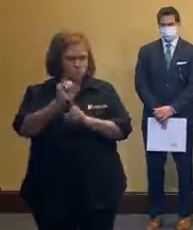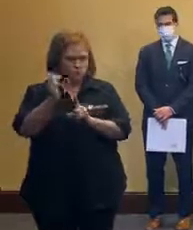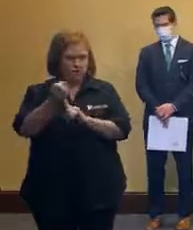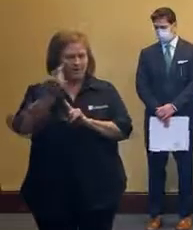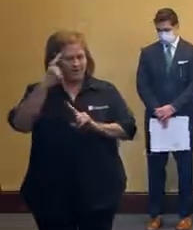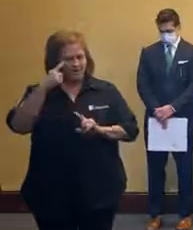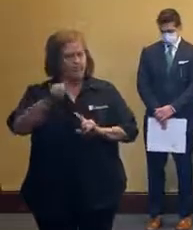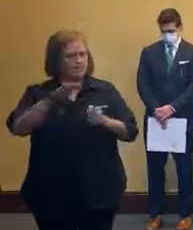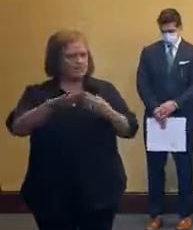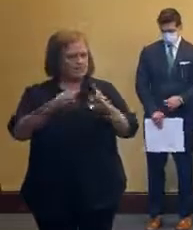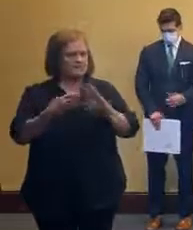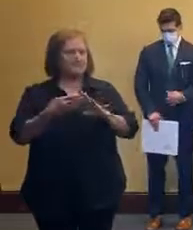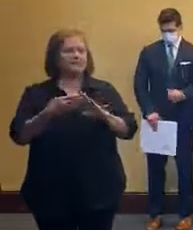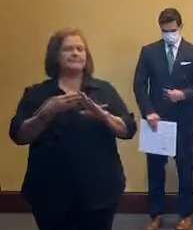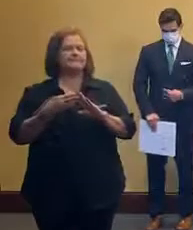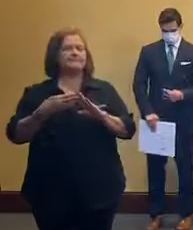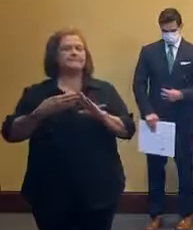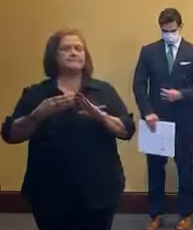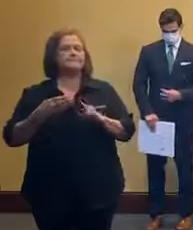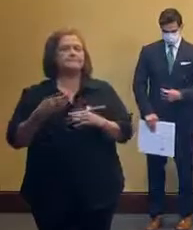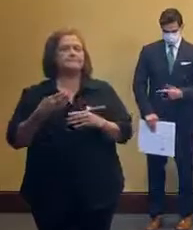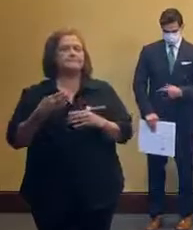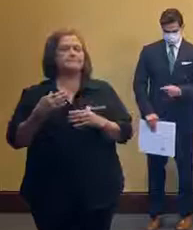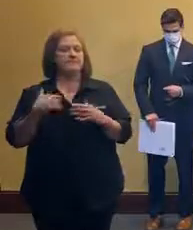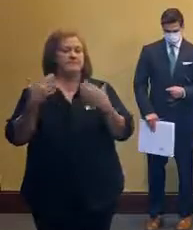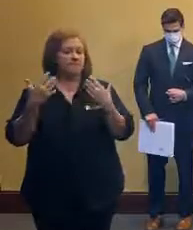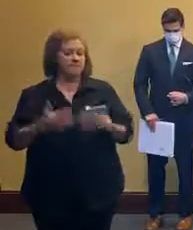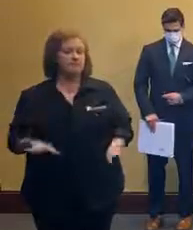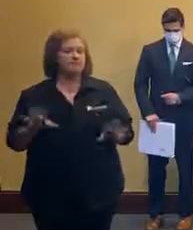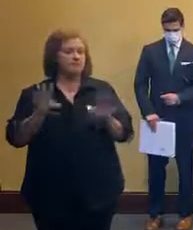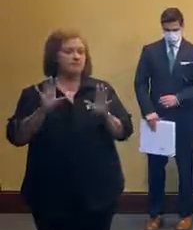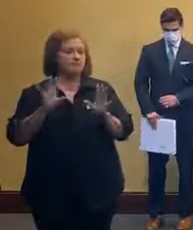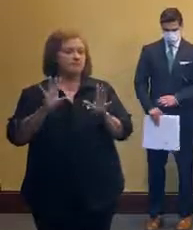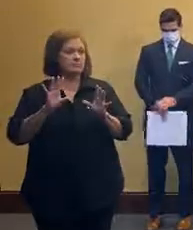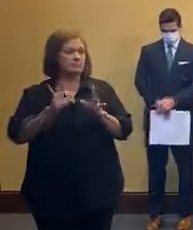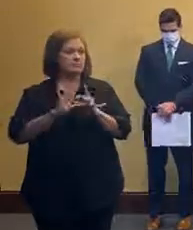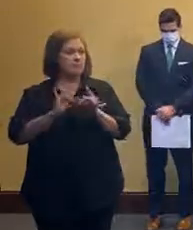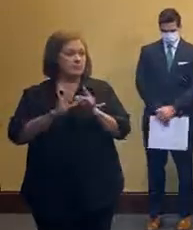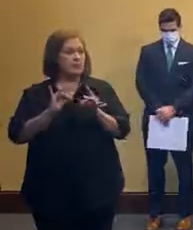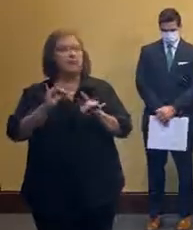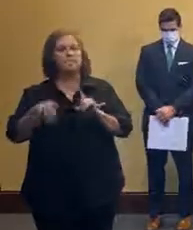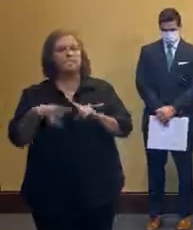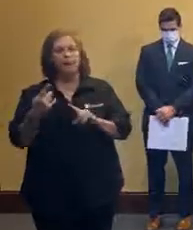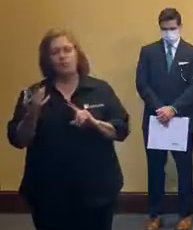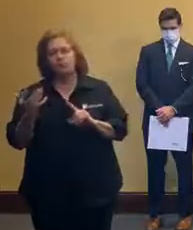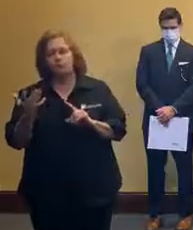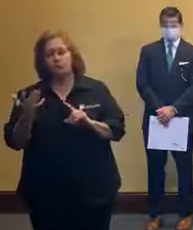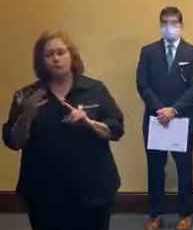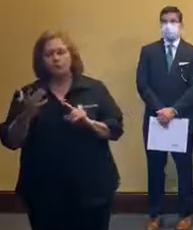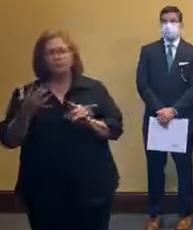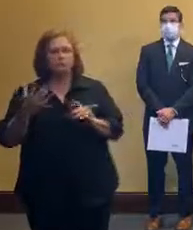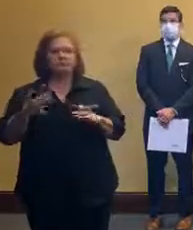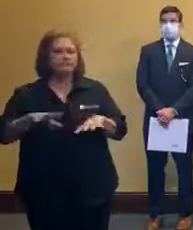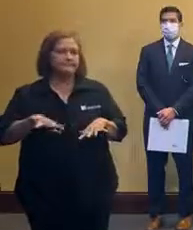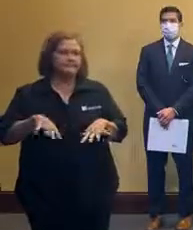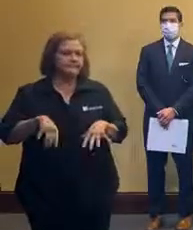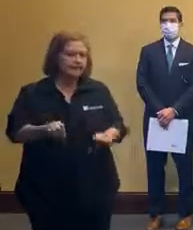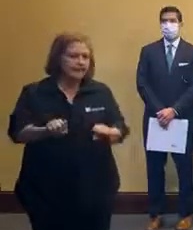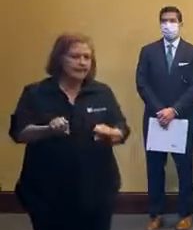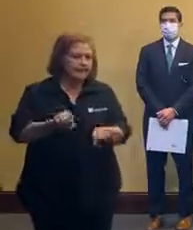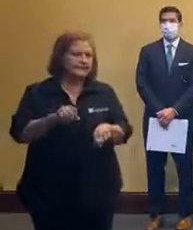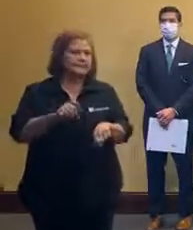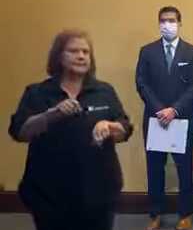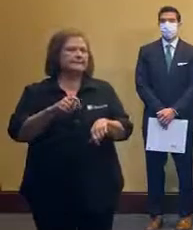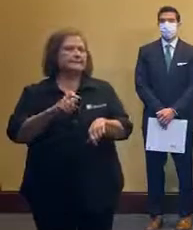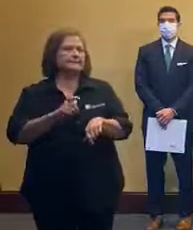city. You've heard me talk about, where we are as taking some time to do our